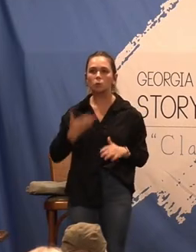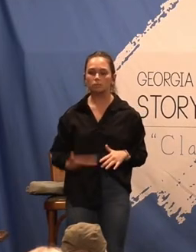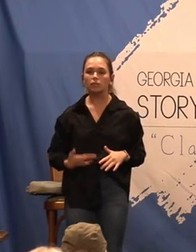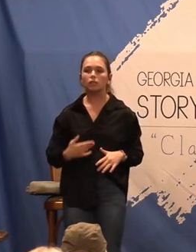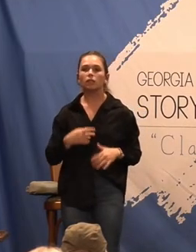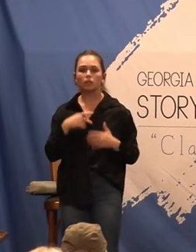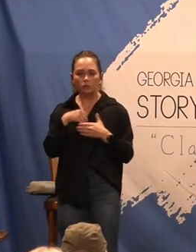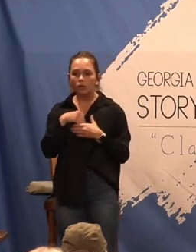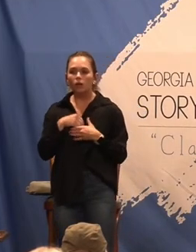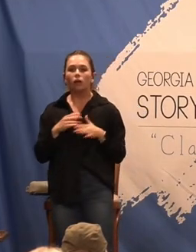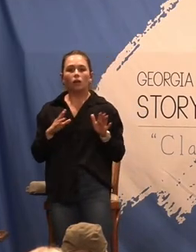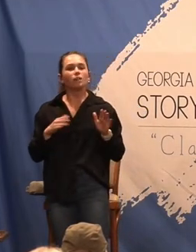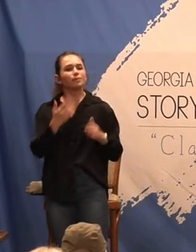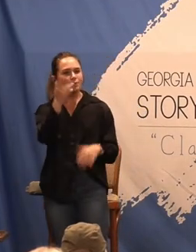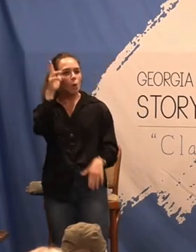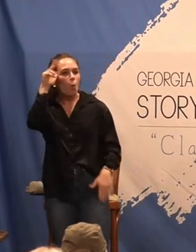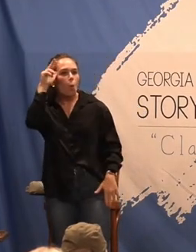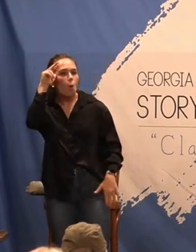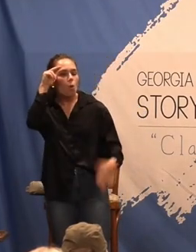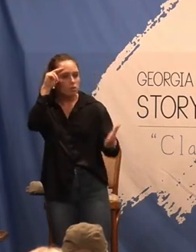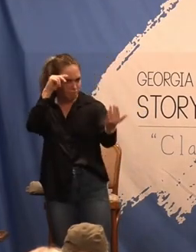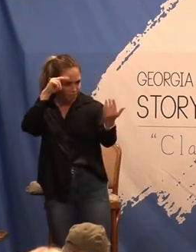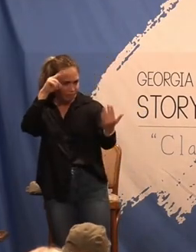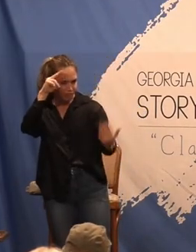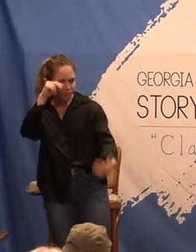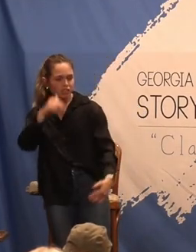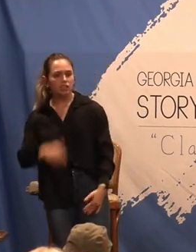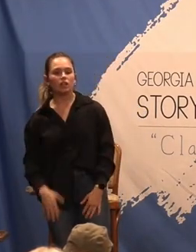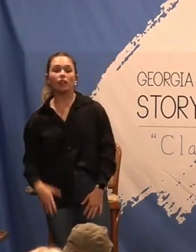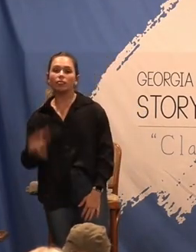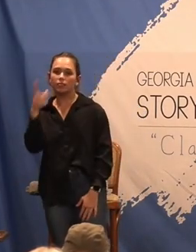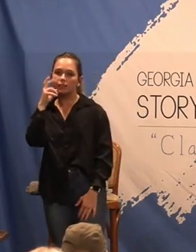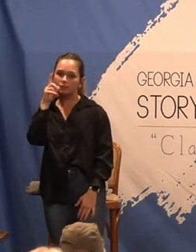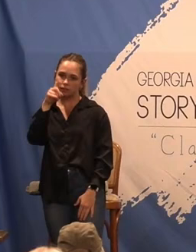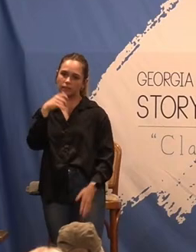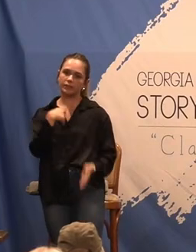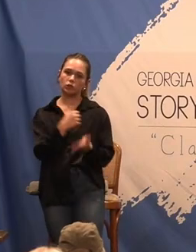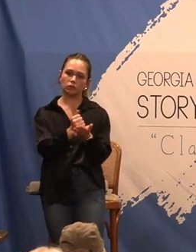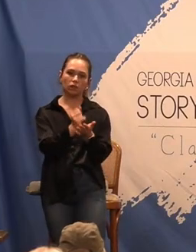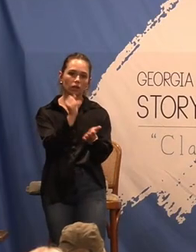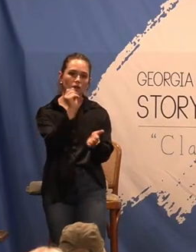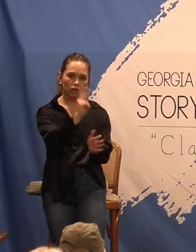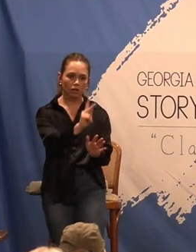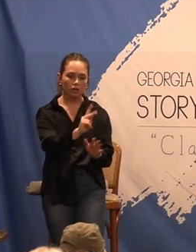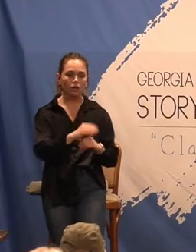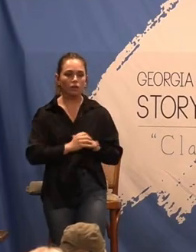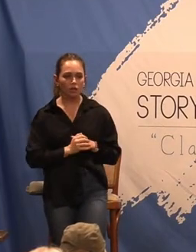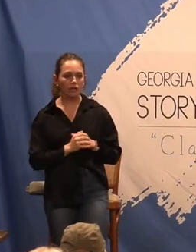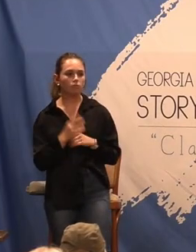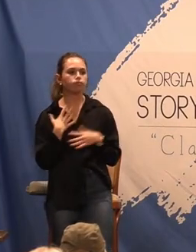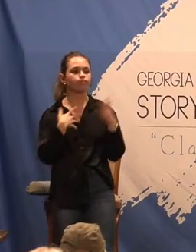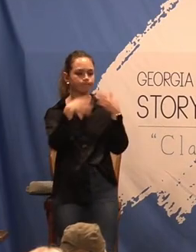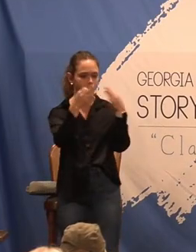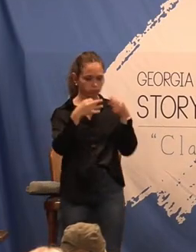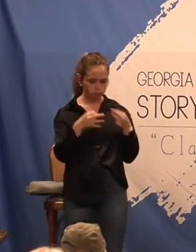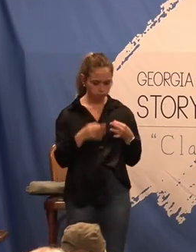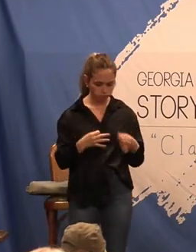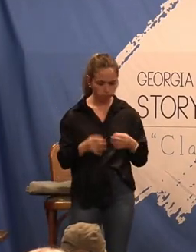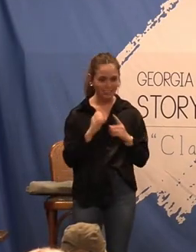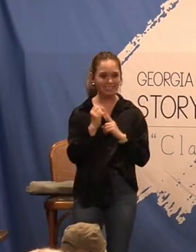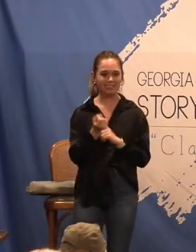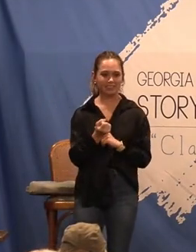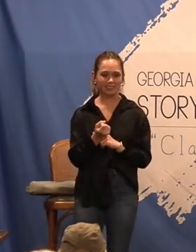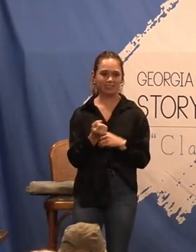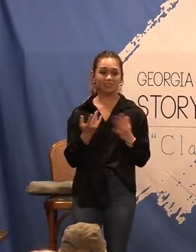He knows me. He says, horse, come here, please, come here. Listen, I need your help, okay? And he explained the situation, and he